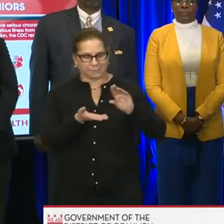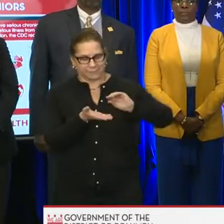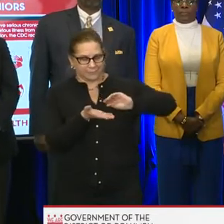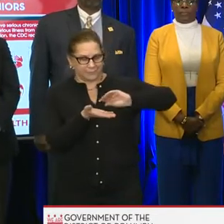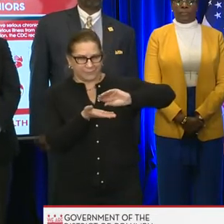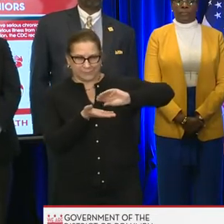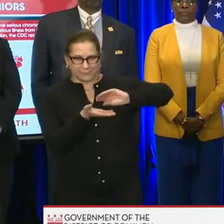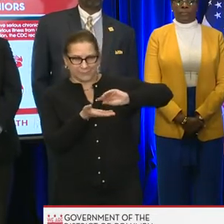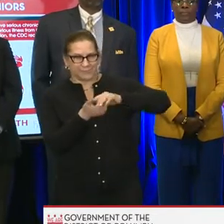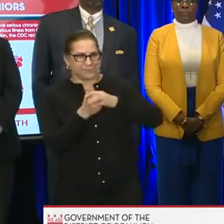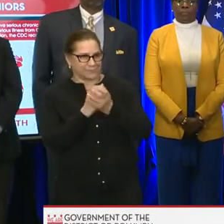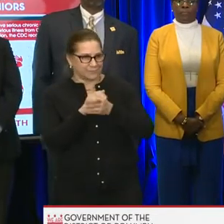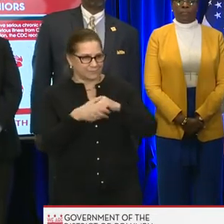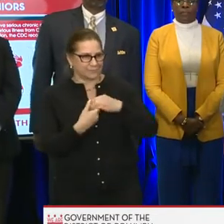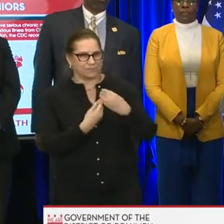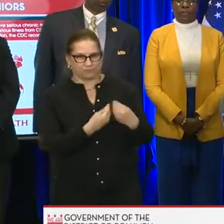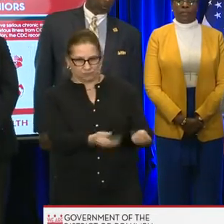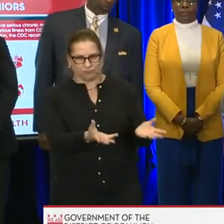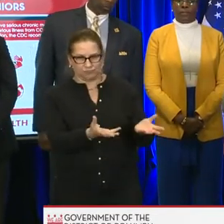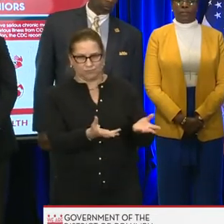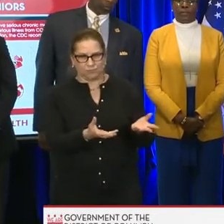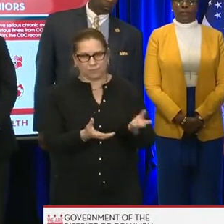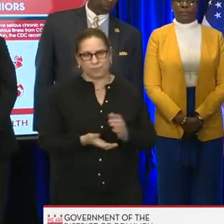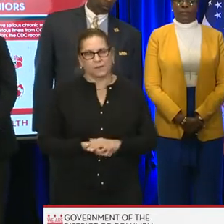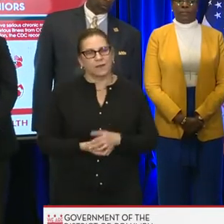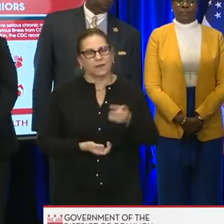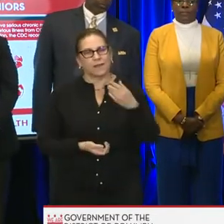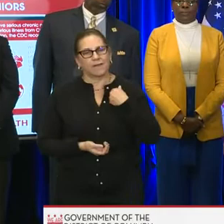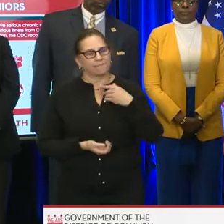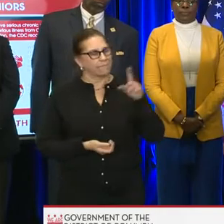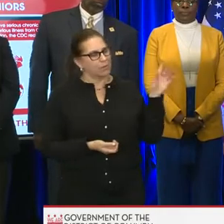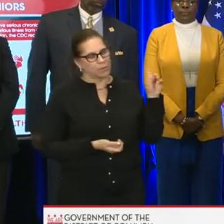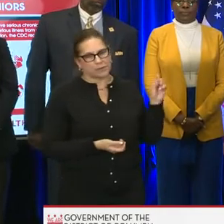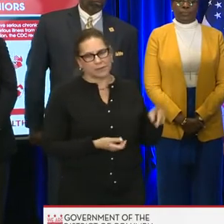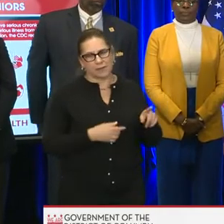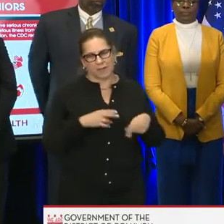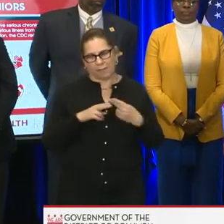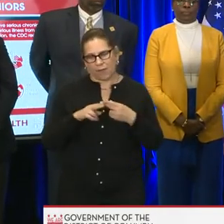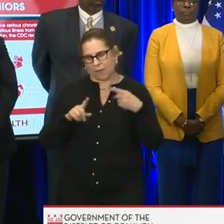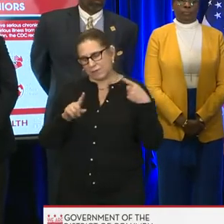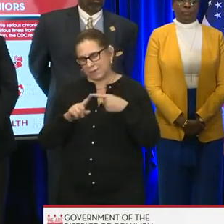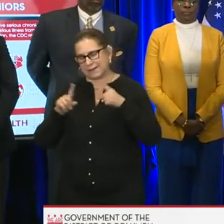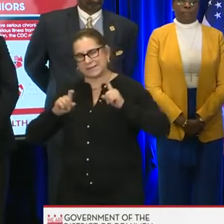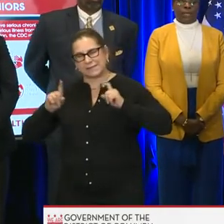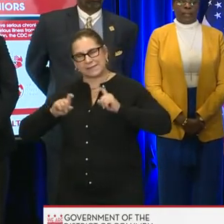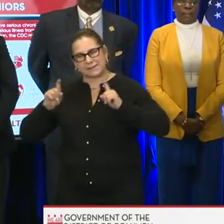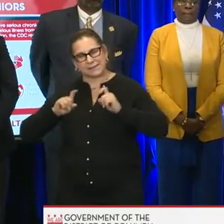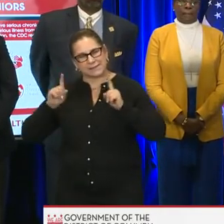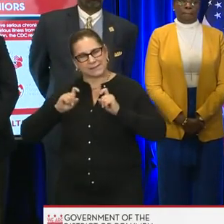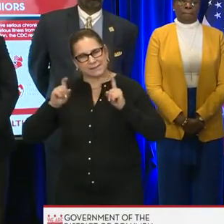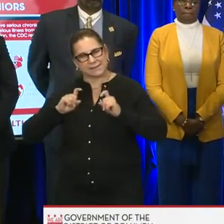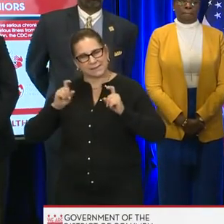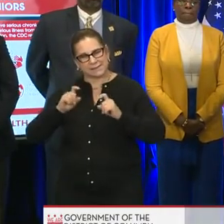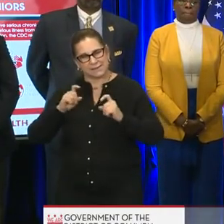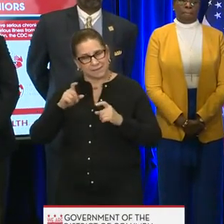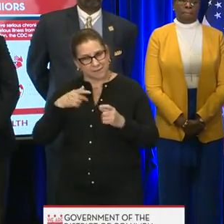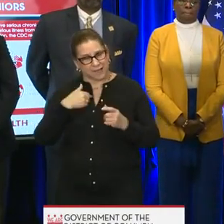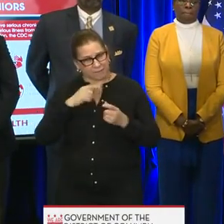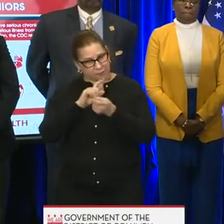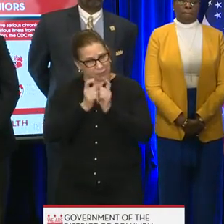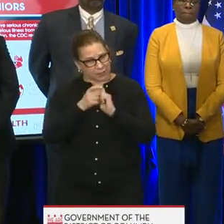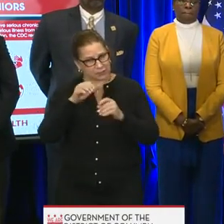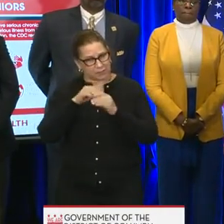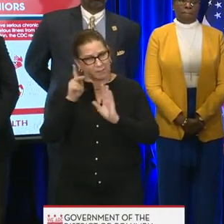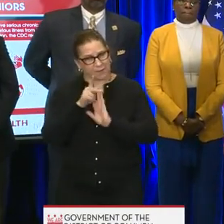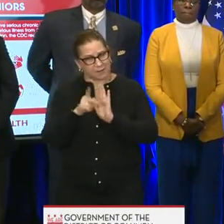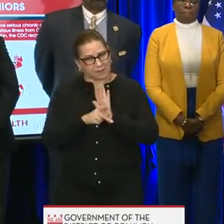on testing. Can someone explain what the change is with the policy surrounding testing with